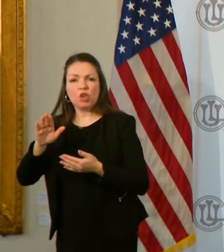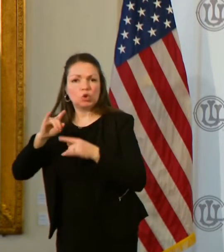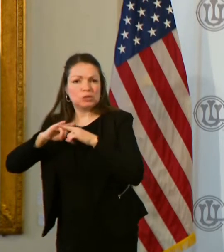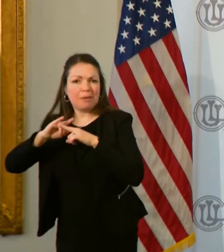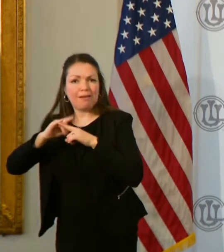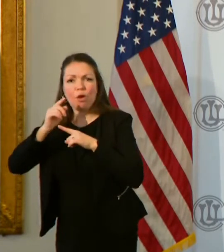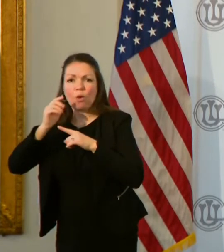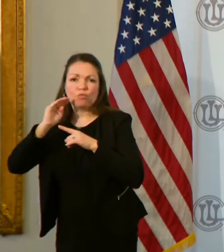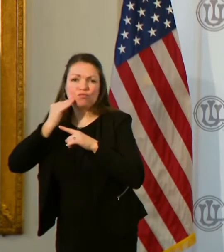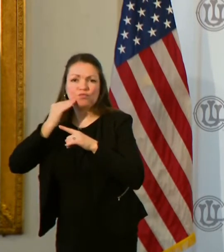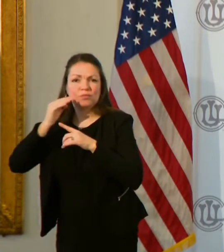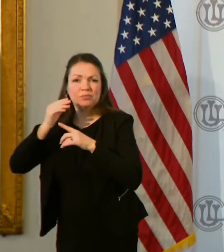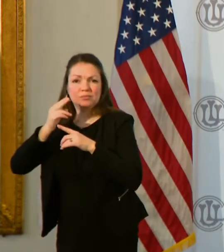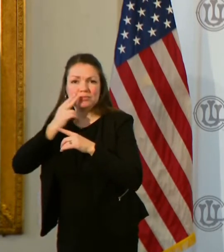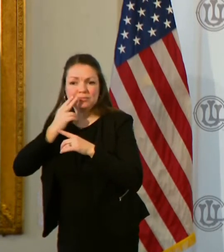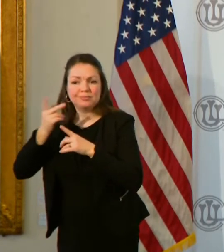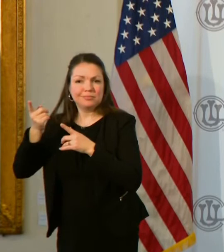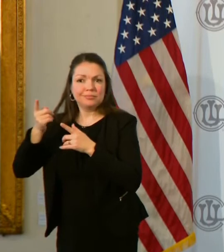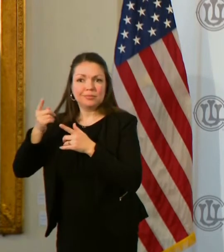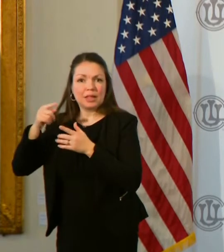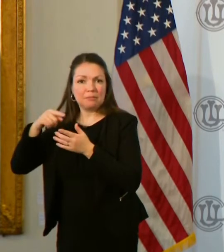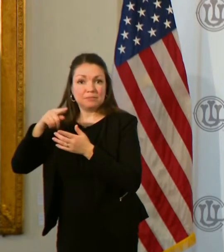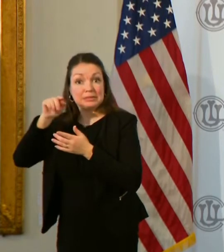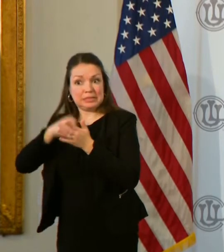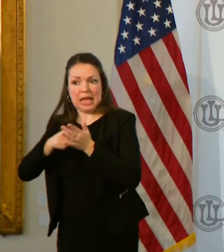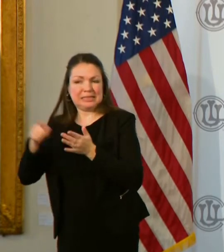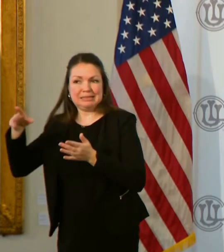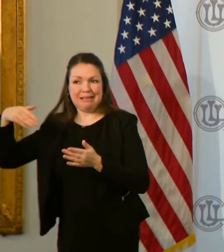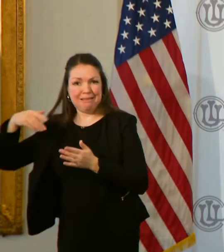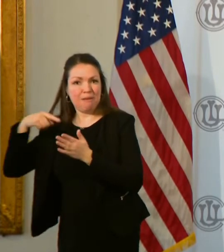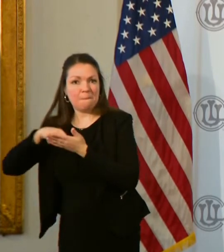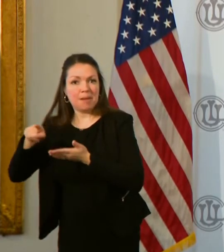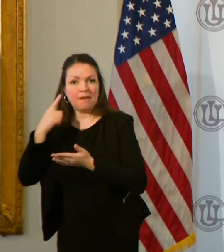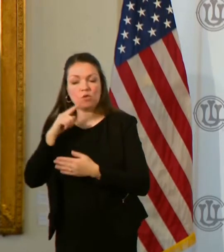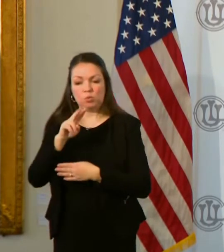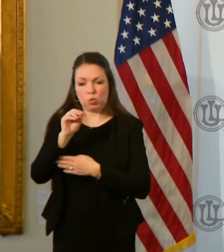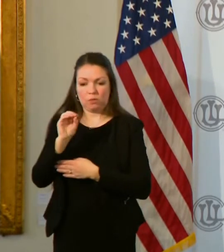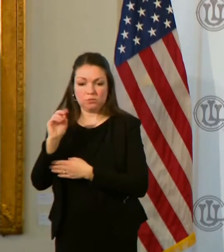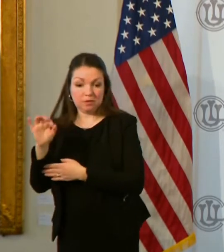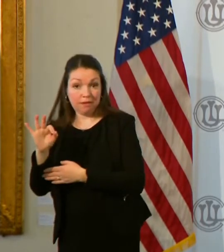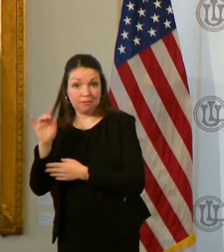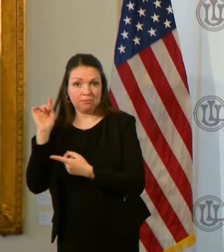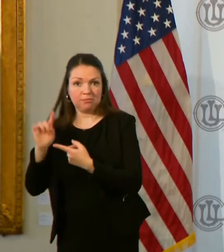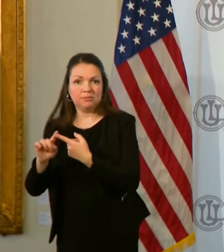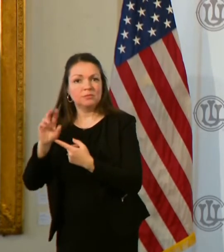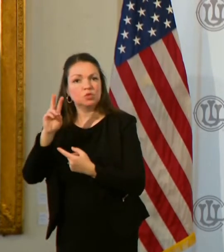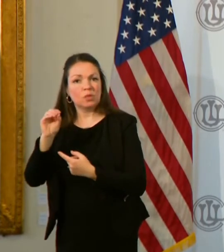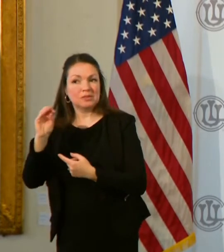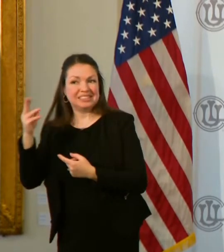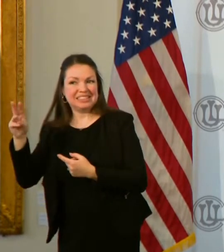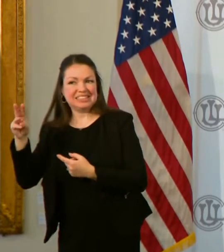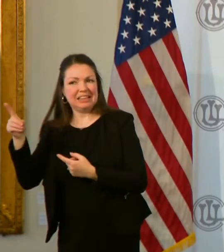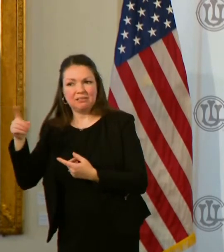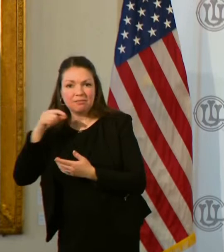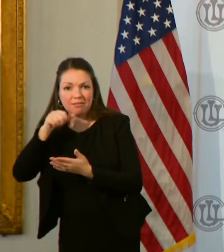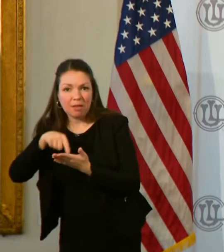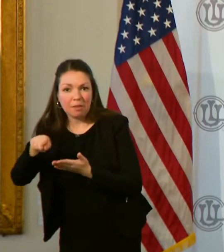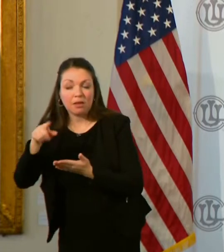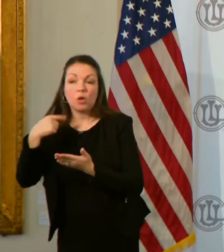of 2009 to 2016. Our Child Support Services